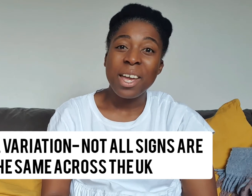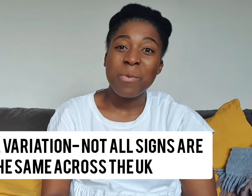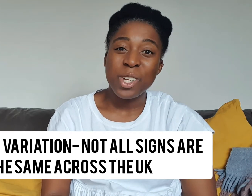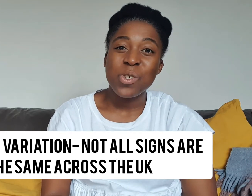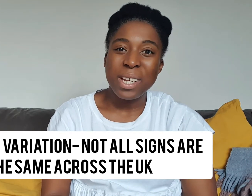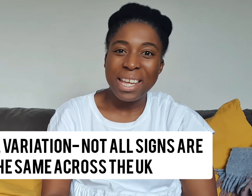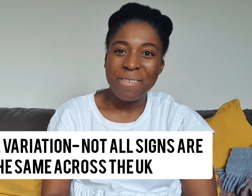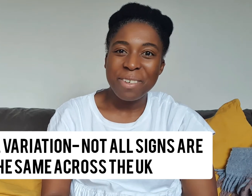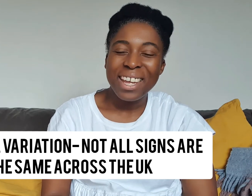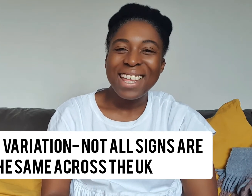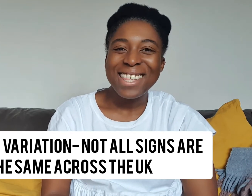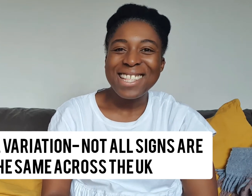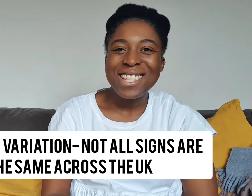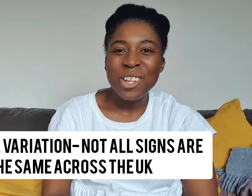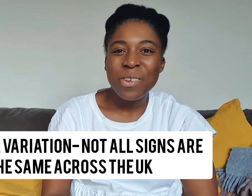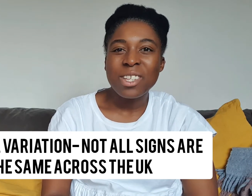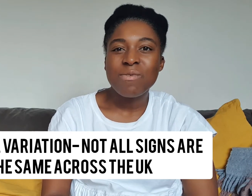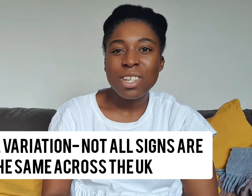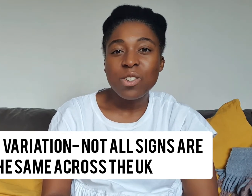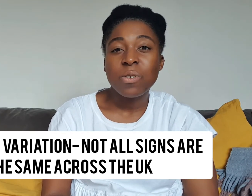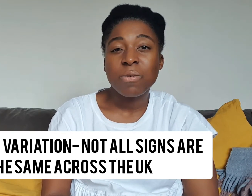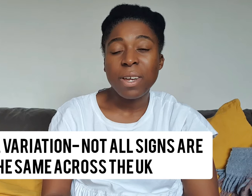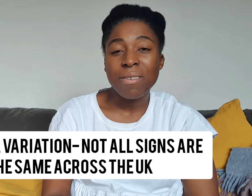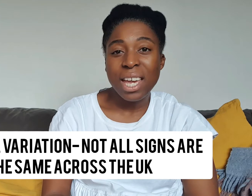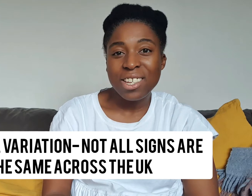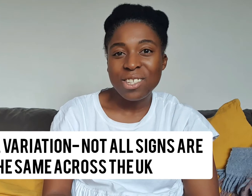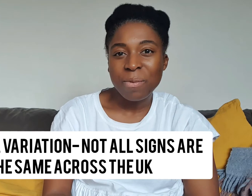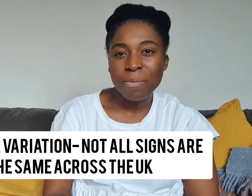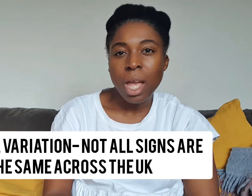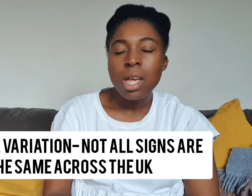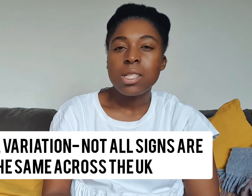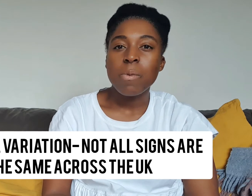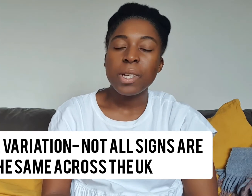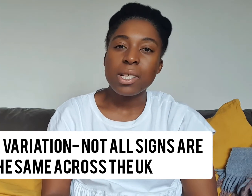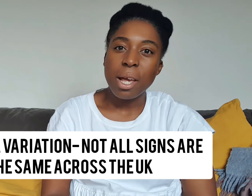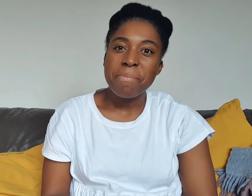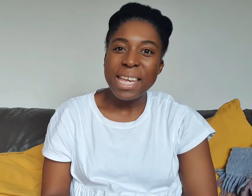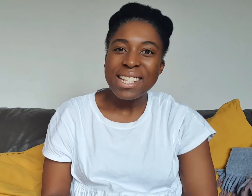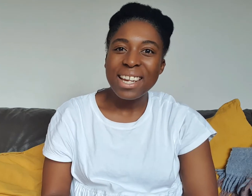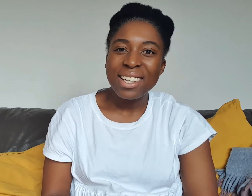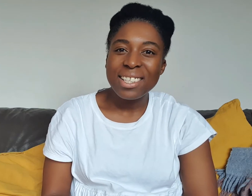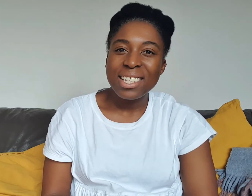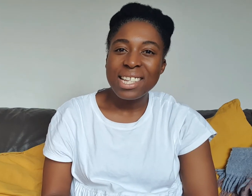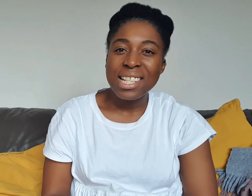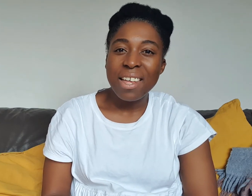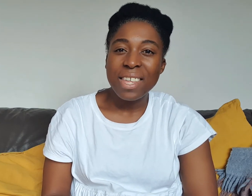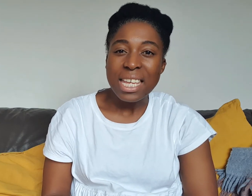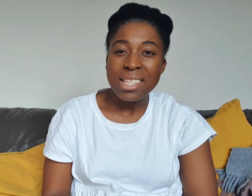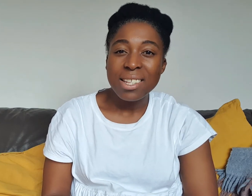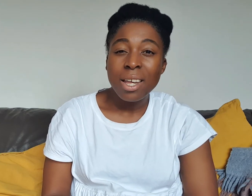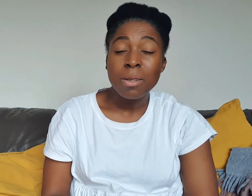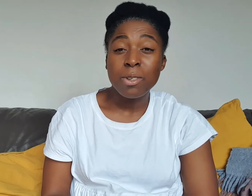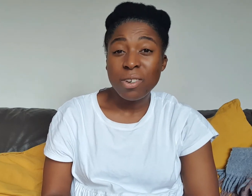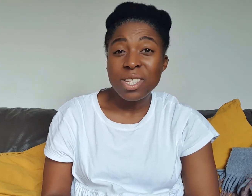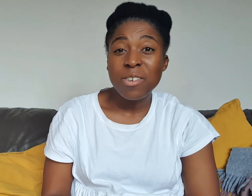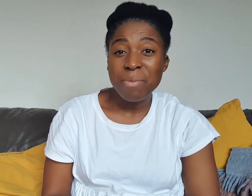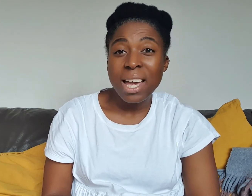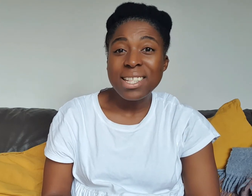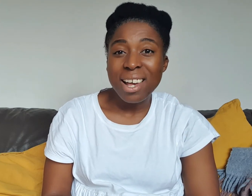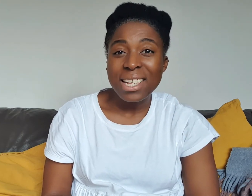which you live. This is known as regional variation. So because I'm based in London and the South East, the majority of my signs are